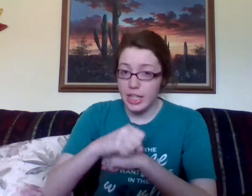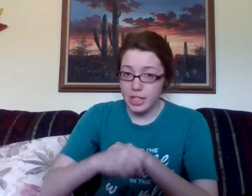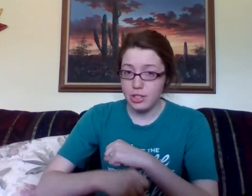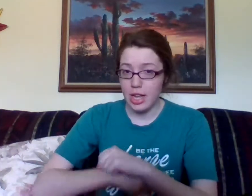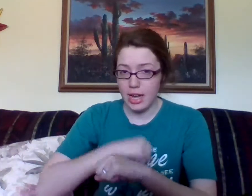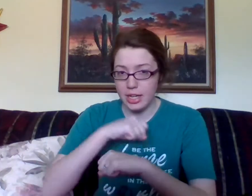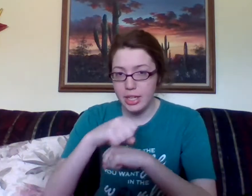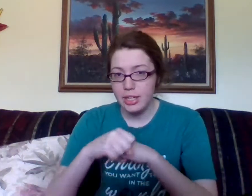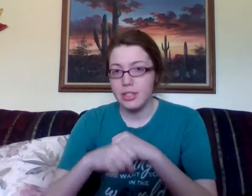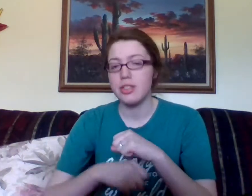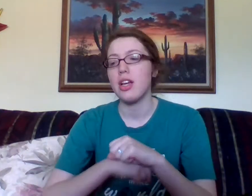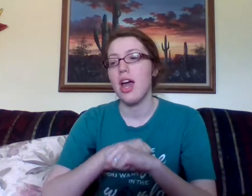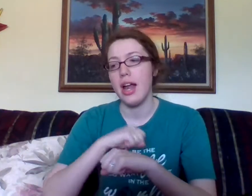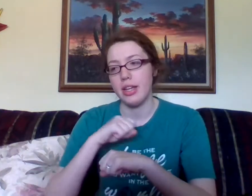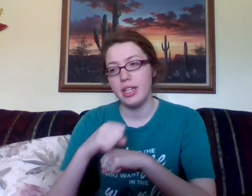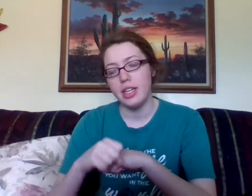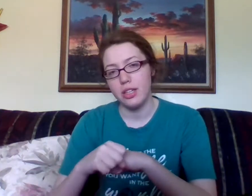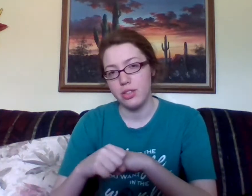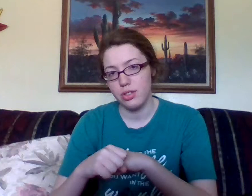years and years and years